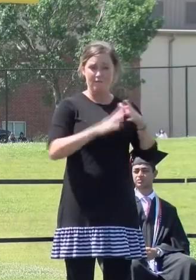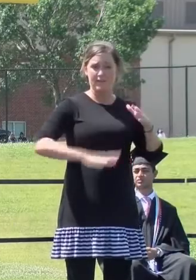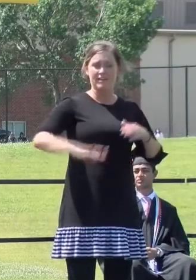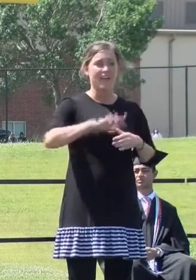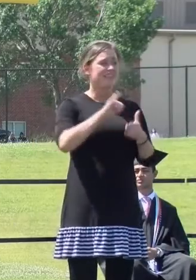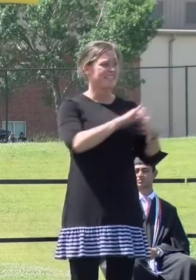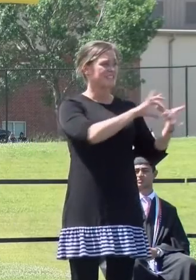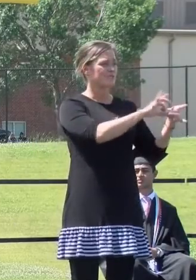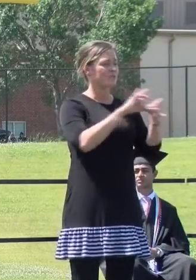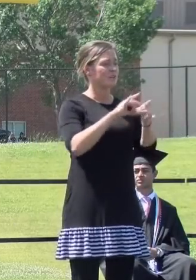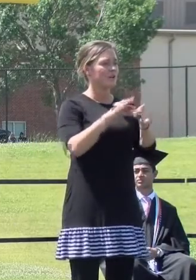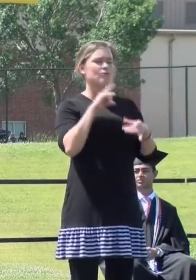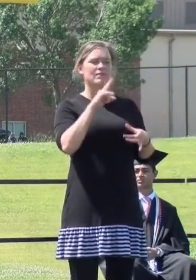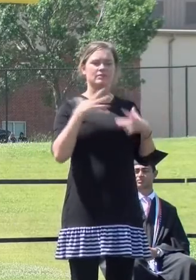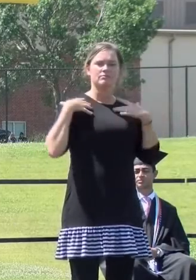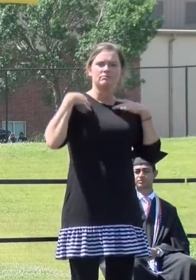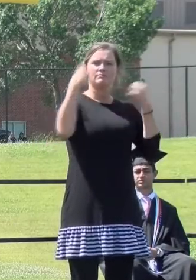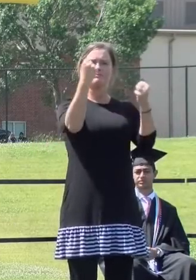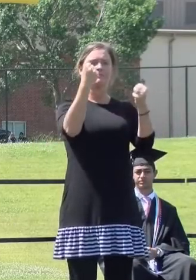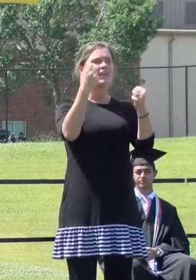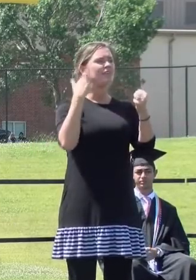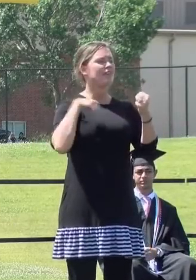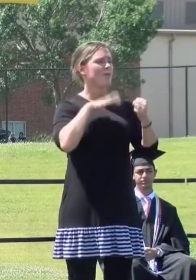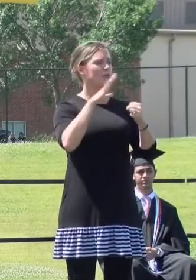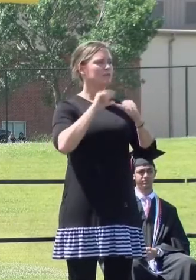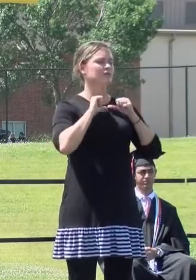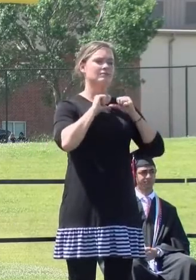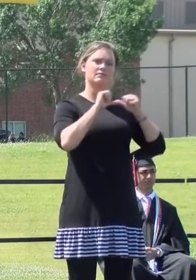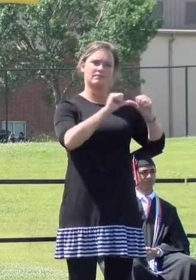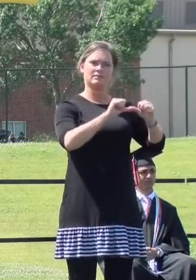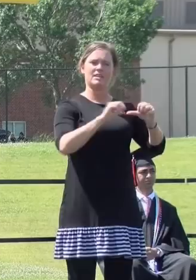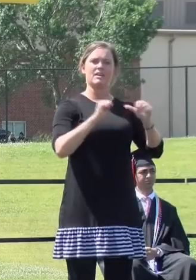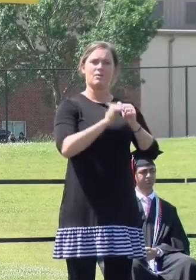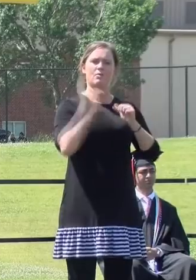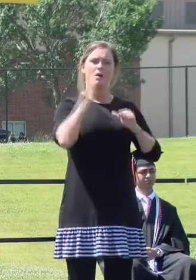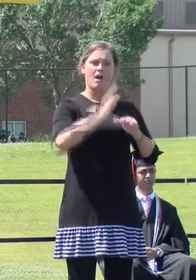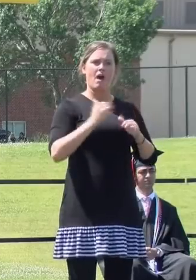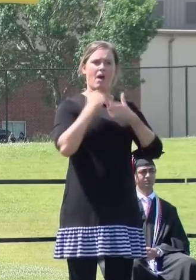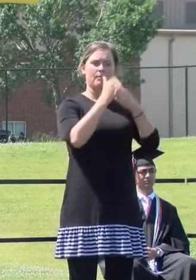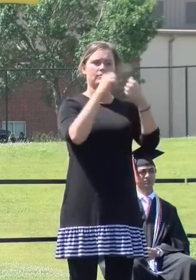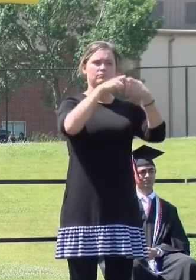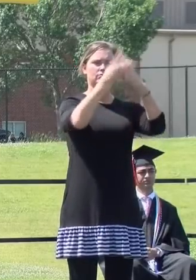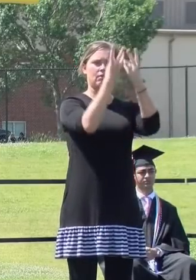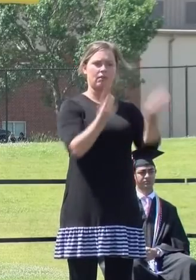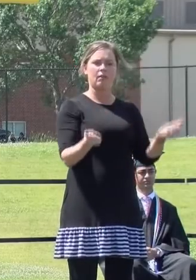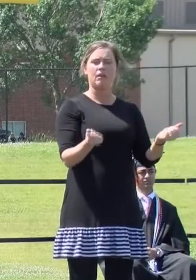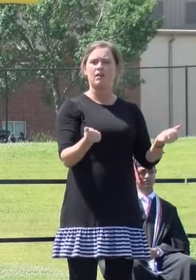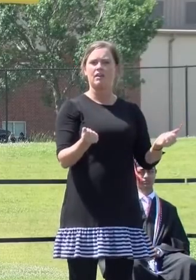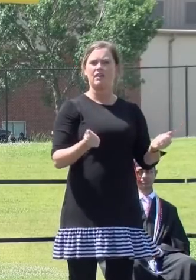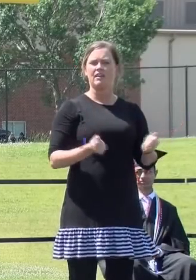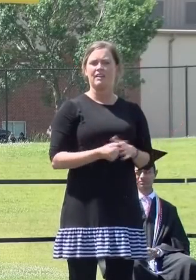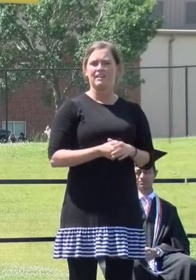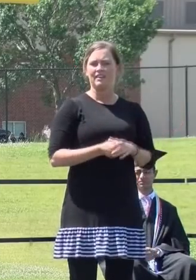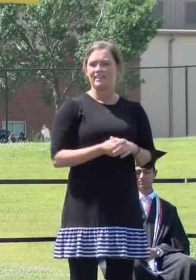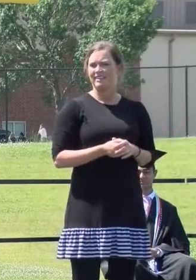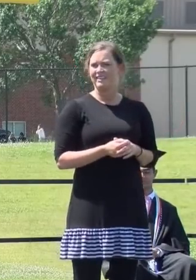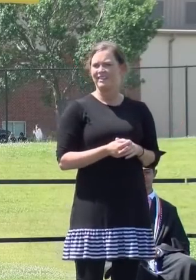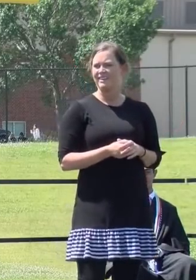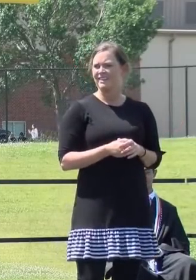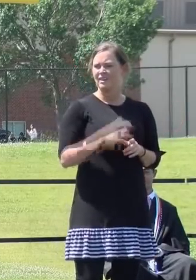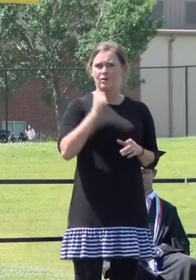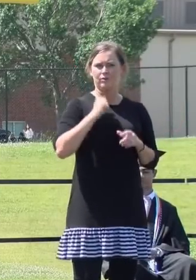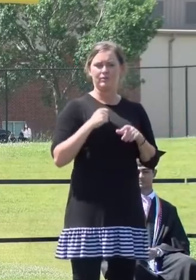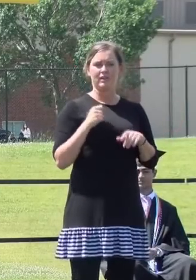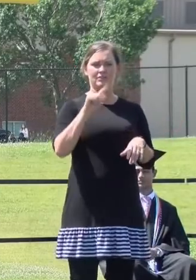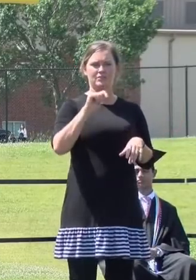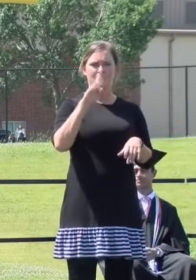us build resilience. They sustain us in troubling times. Who schlepped your giant tuba